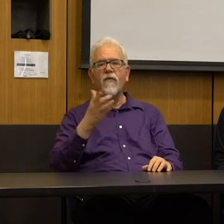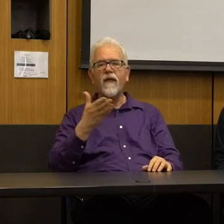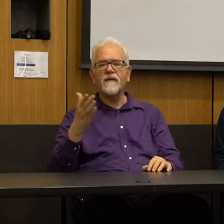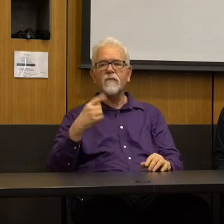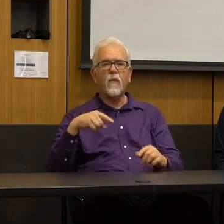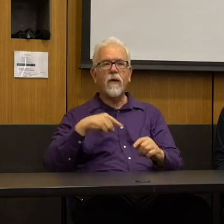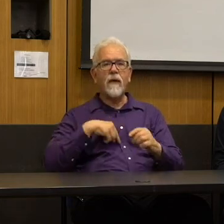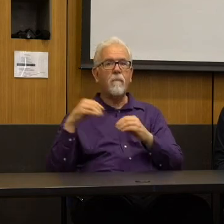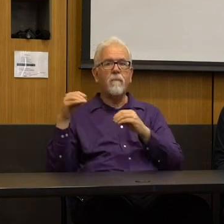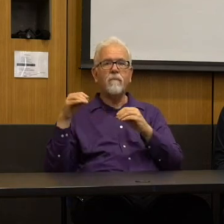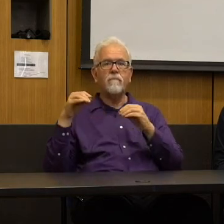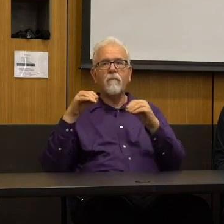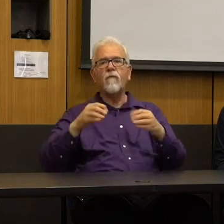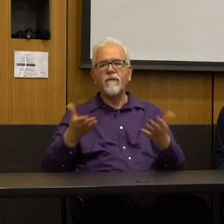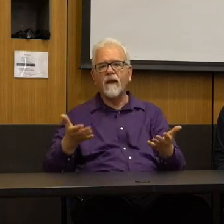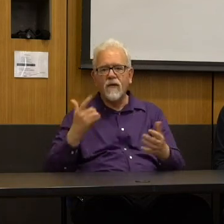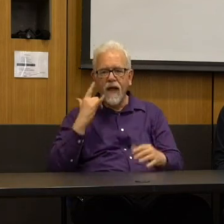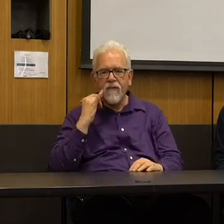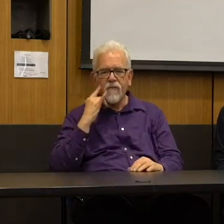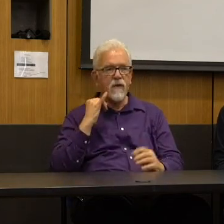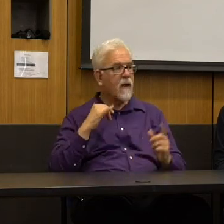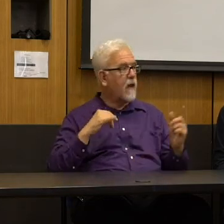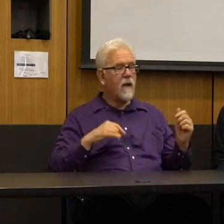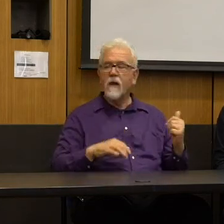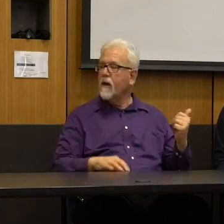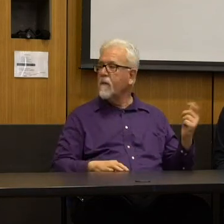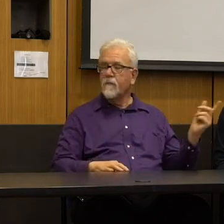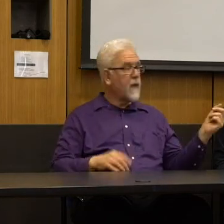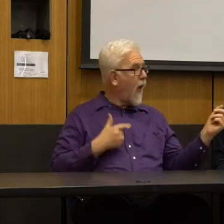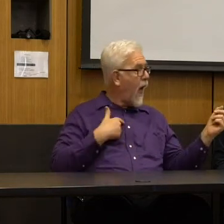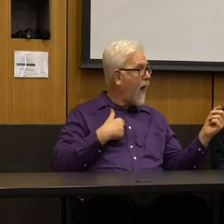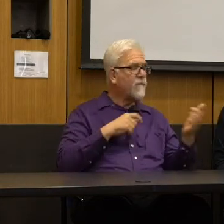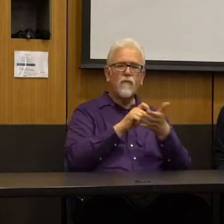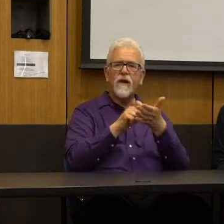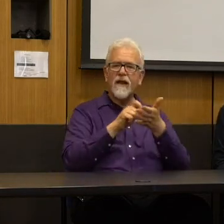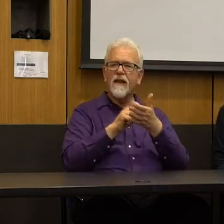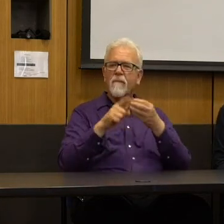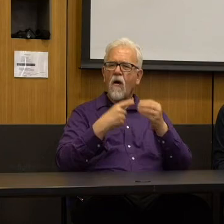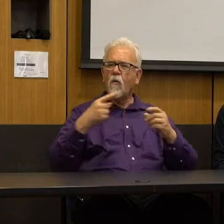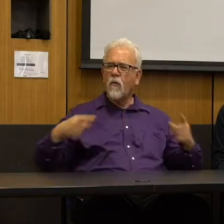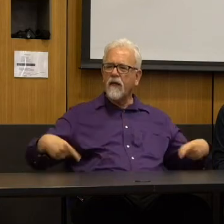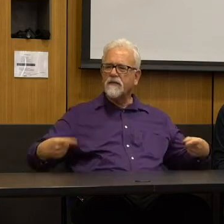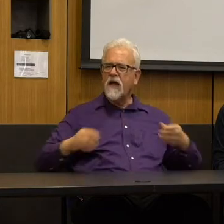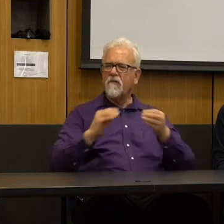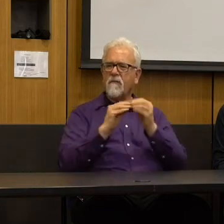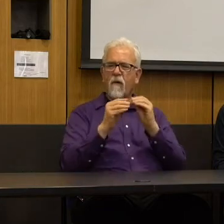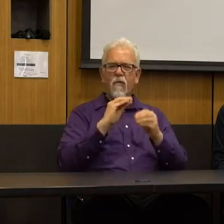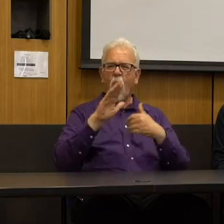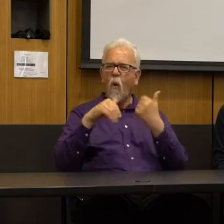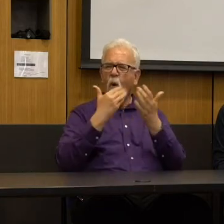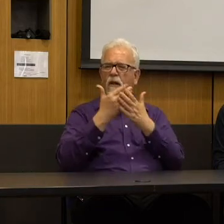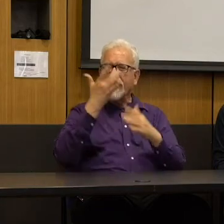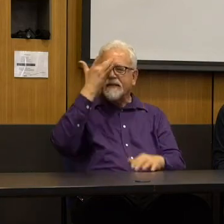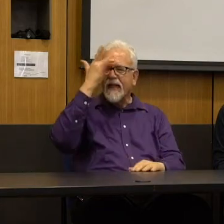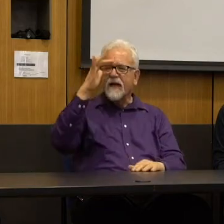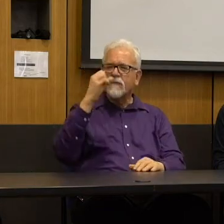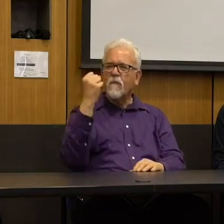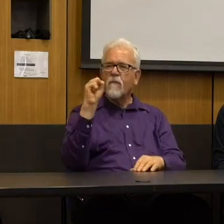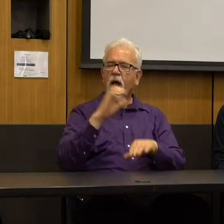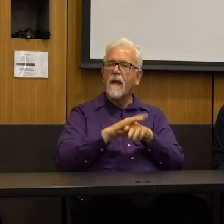we got out here. Yeah, elsewhere I've written on wheelchair repair. There's a whole intellectual movement on